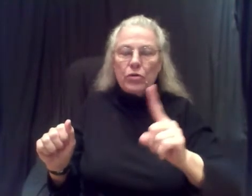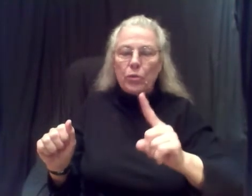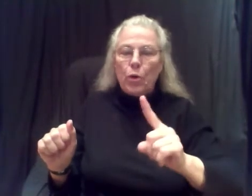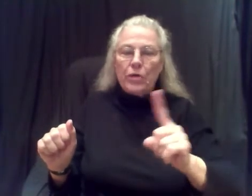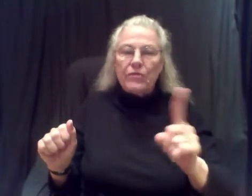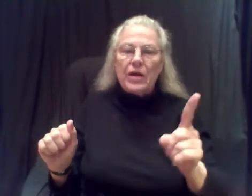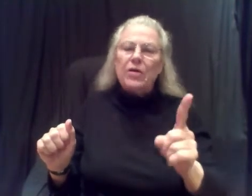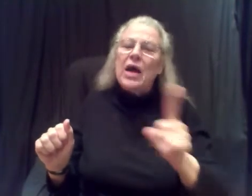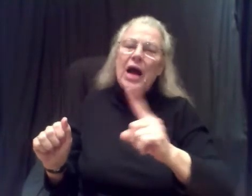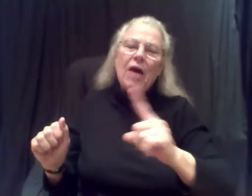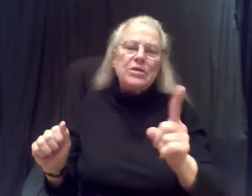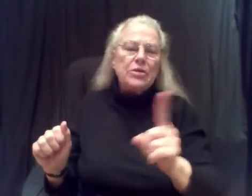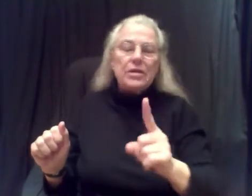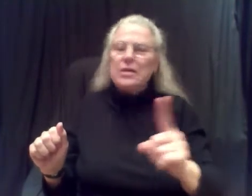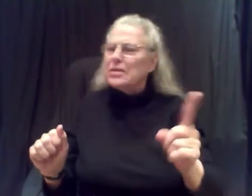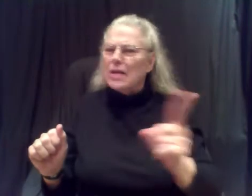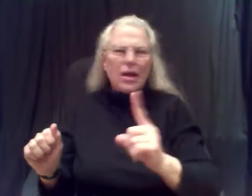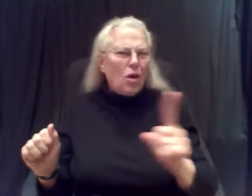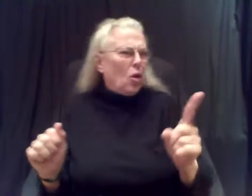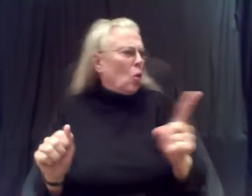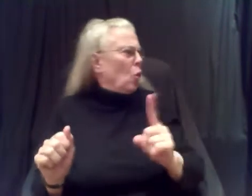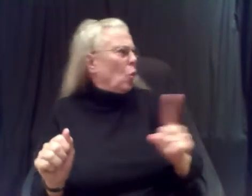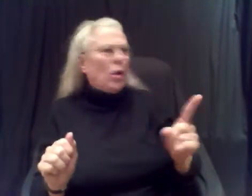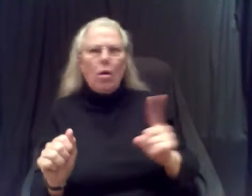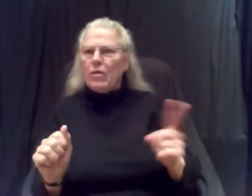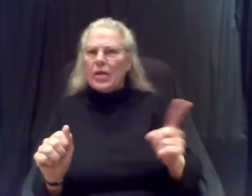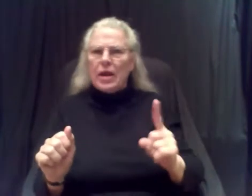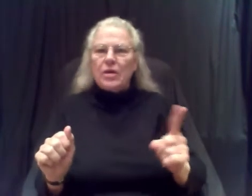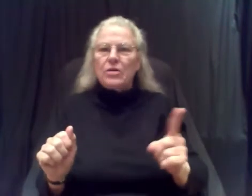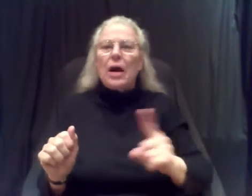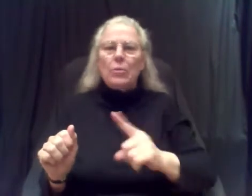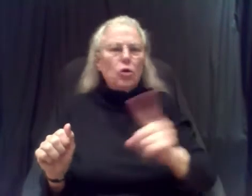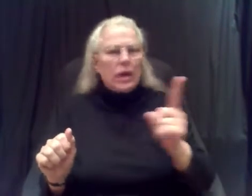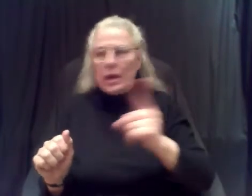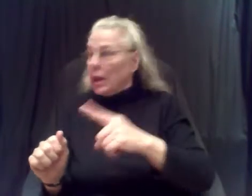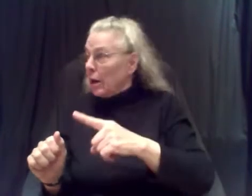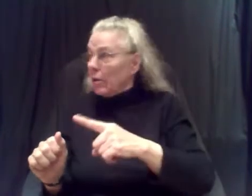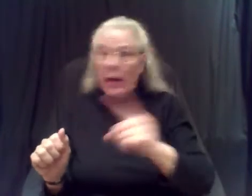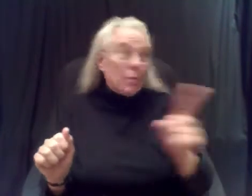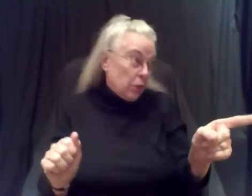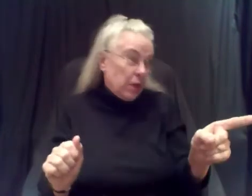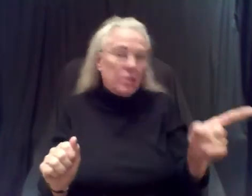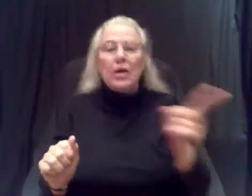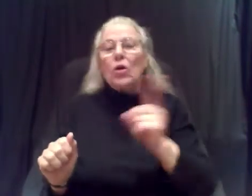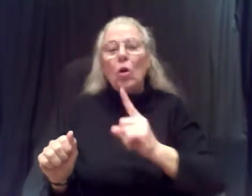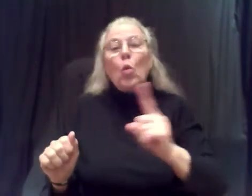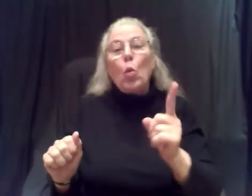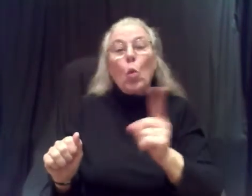pointer finger. I always look at this as like, where are they? I'm looking here and I'm looking there. Where?